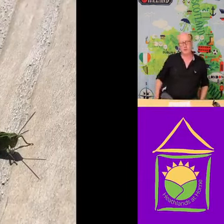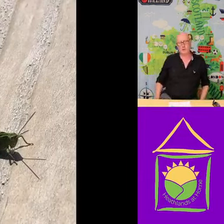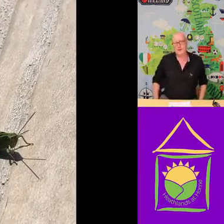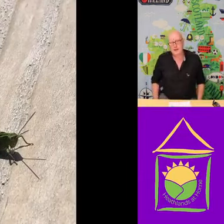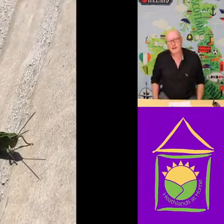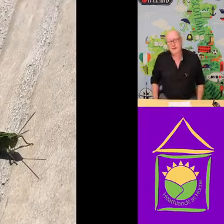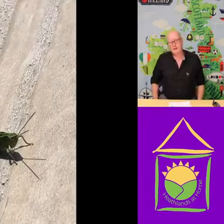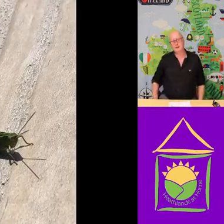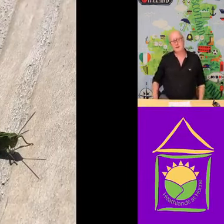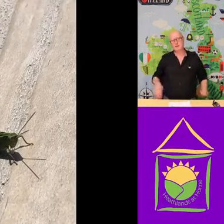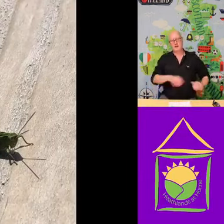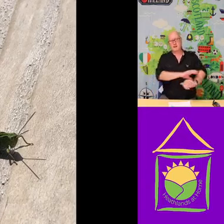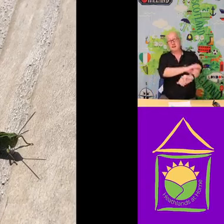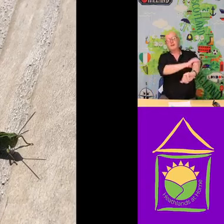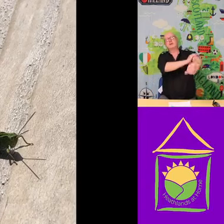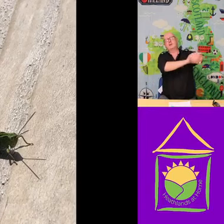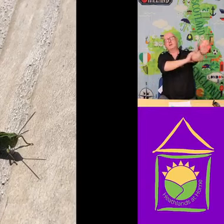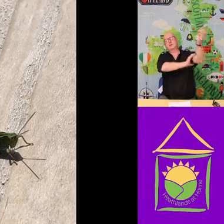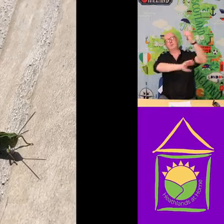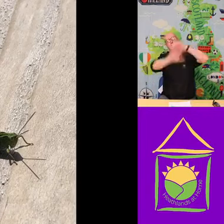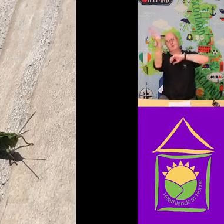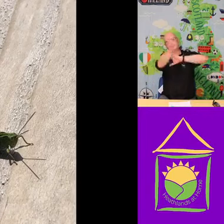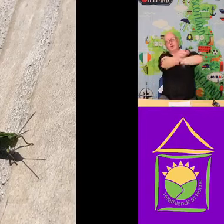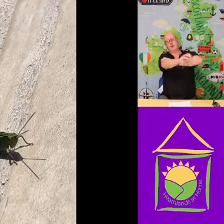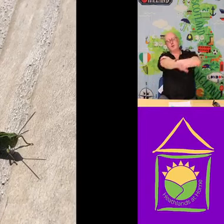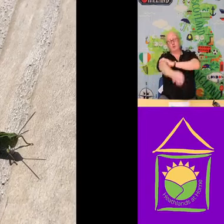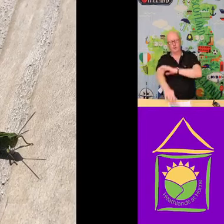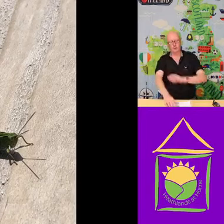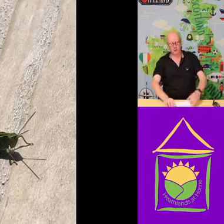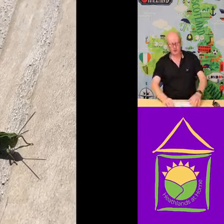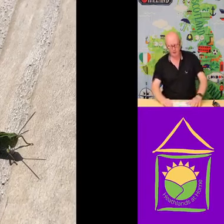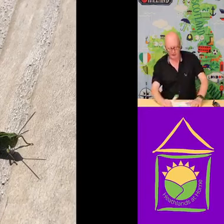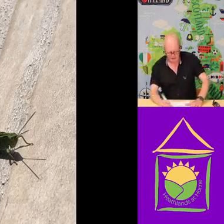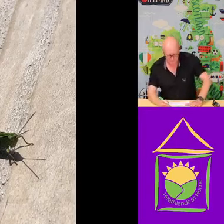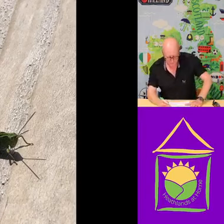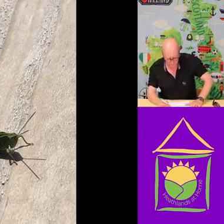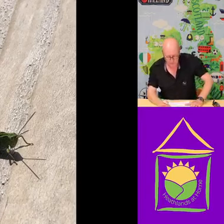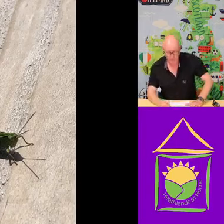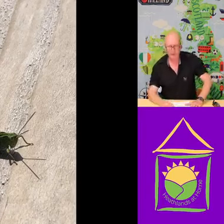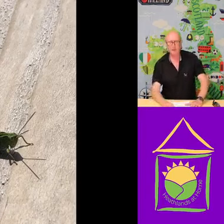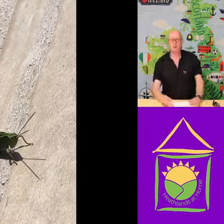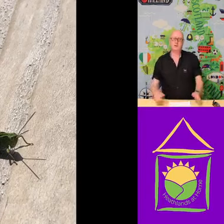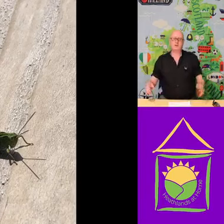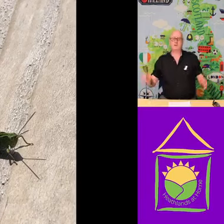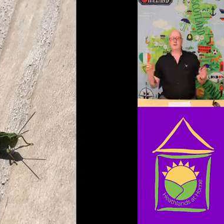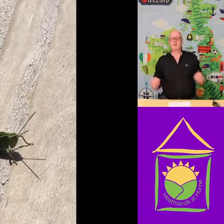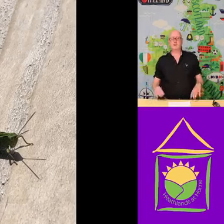apparently, yesterday, I think it was the snot bubble stroke, orange bubble, Donna sort of made this noise.